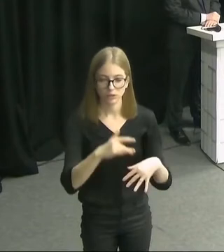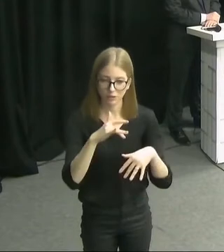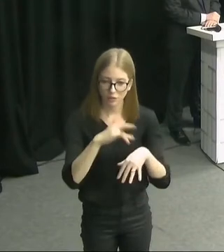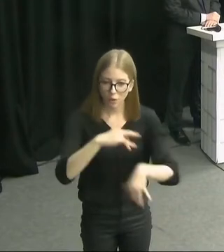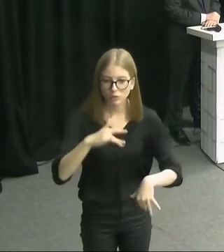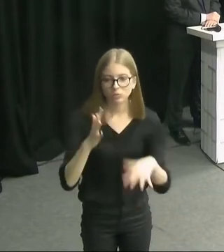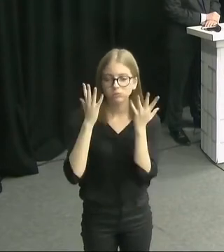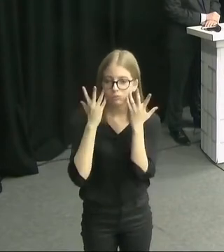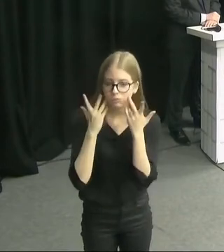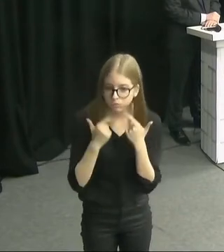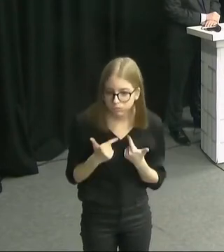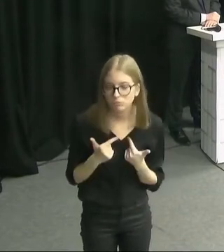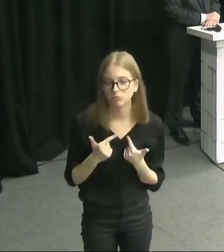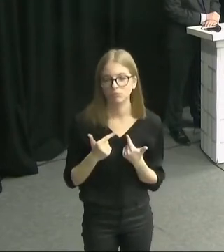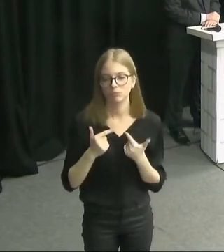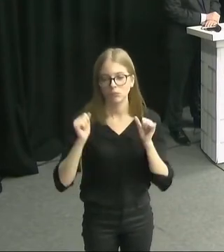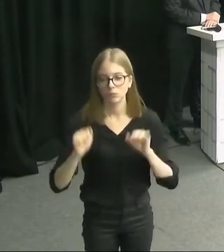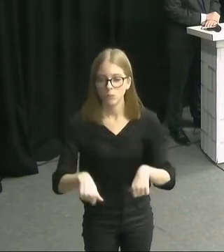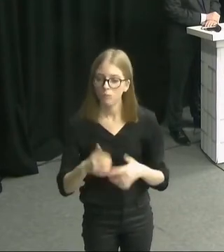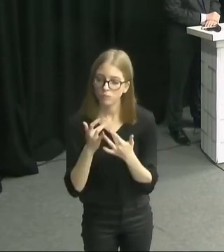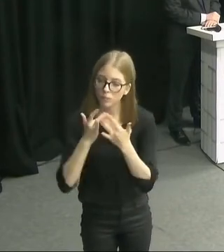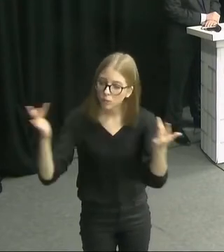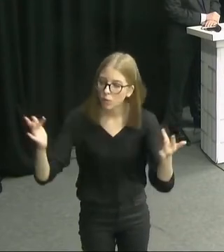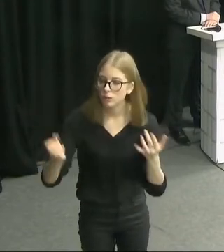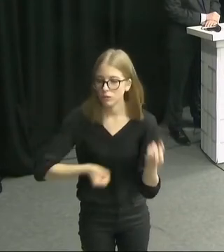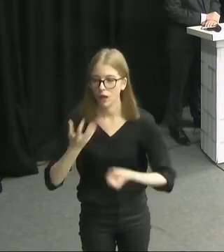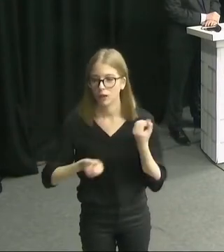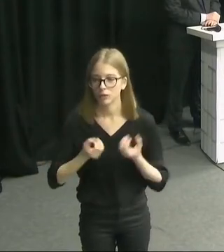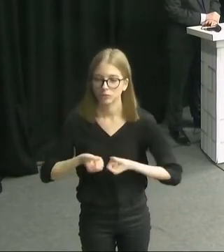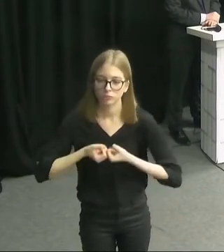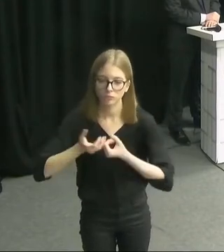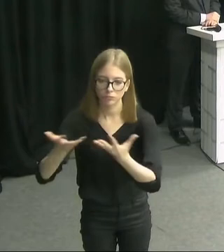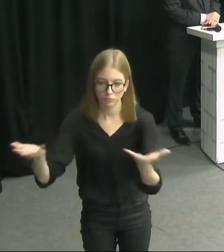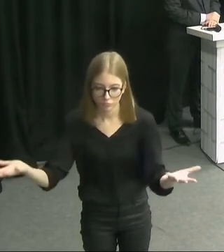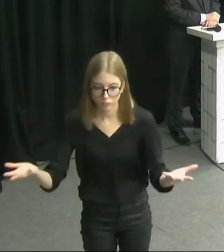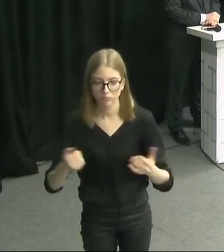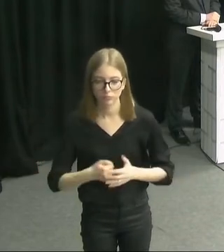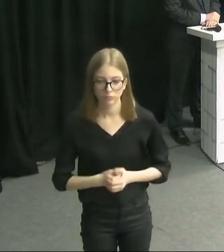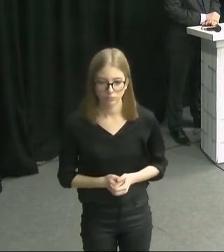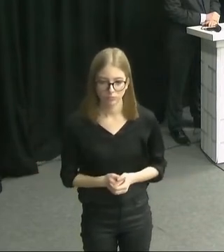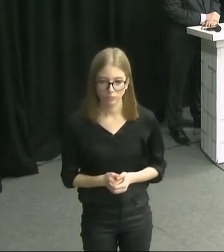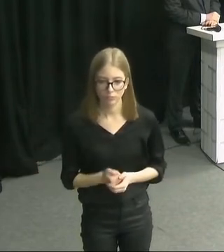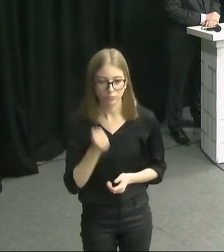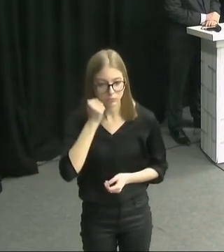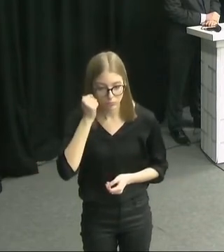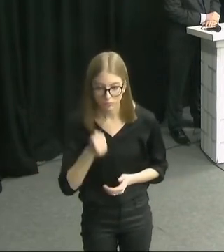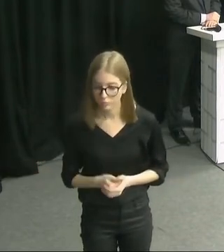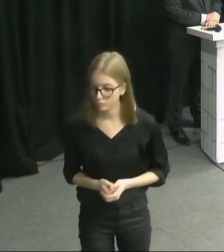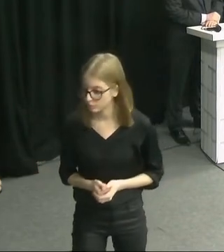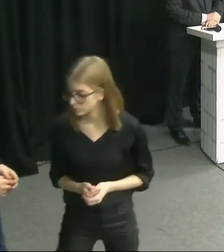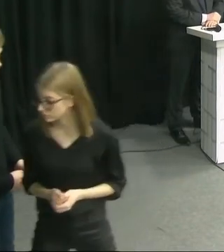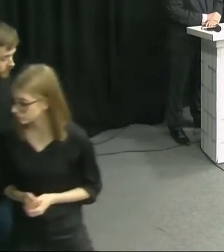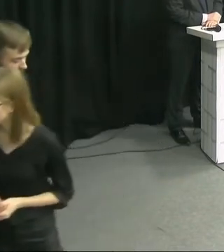develop themselves personally. Thank you. Thank you. Professor Petrauskas,